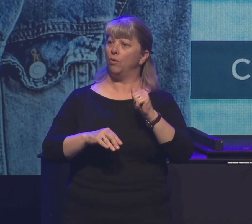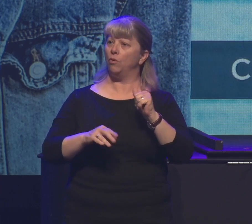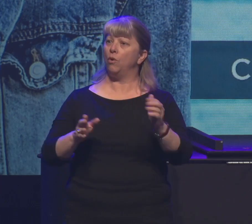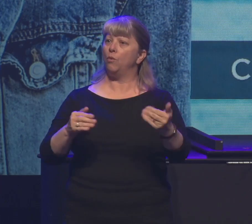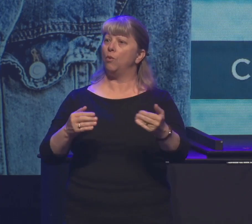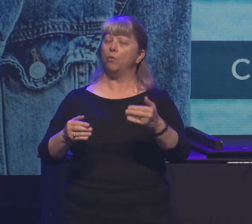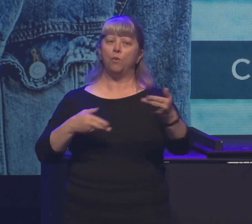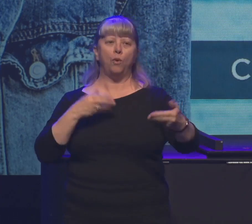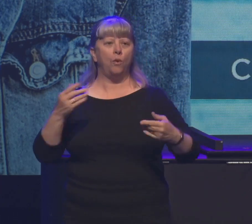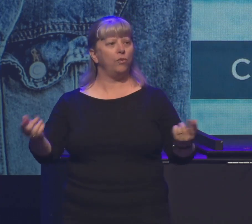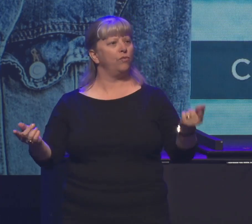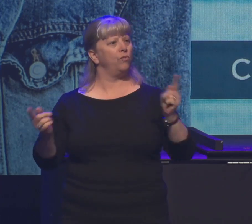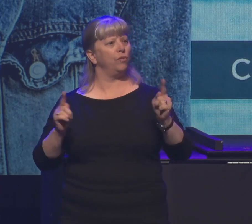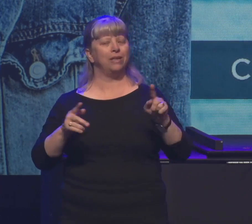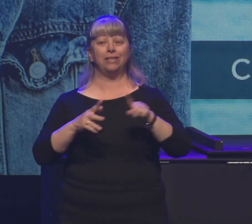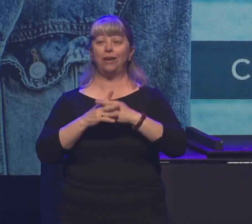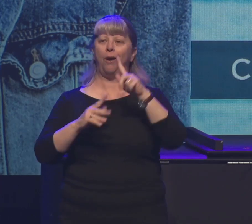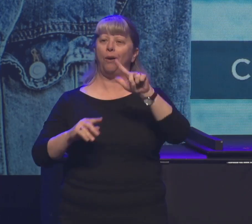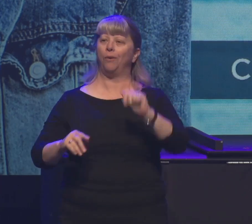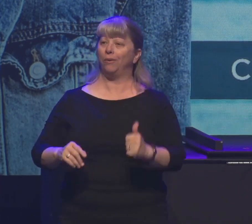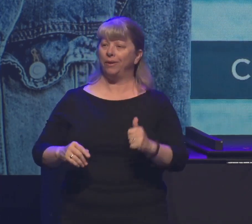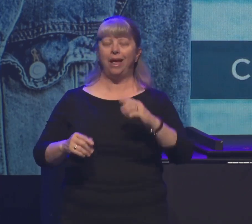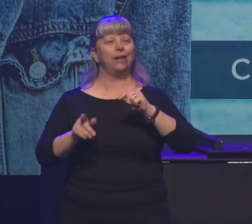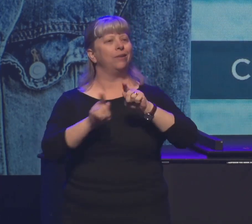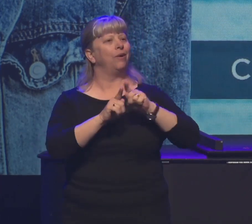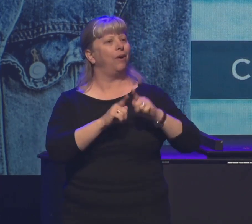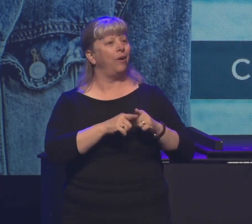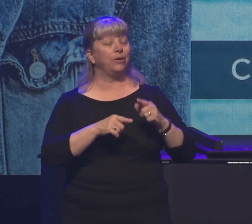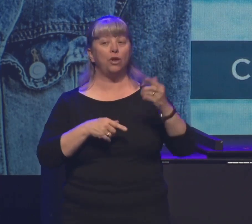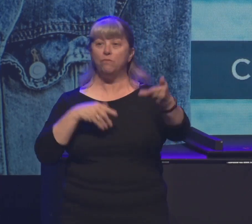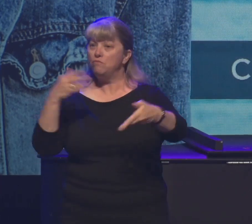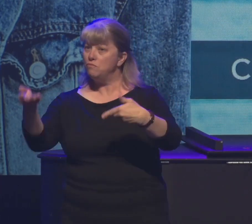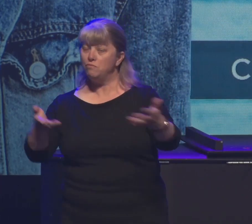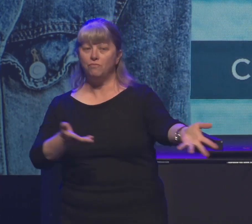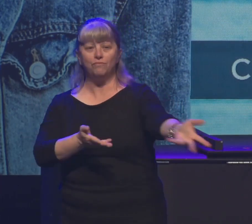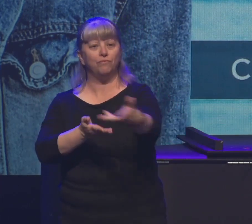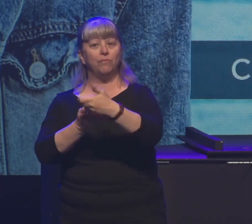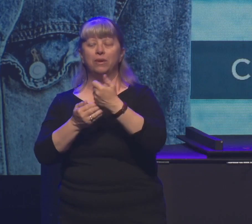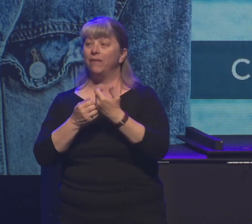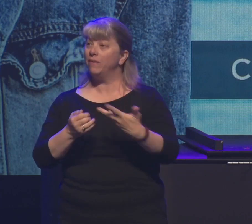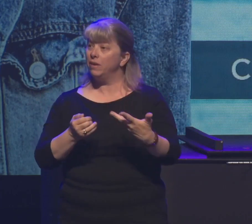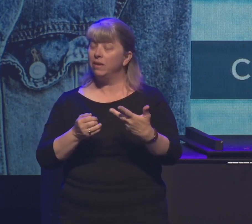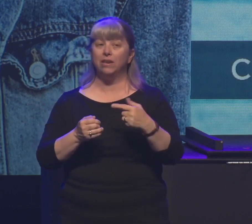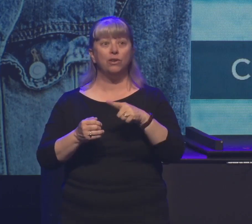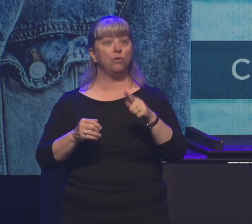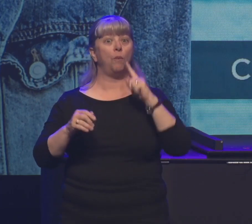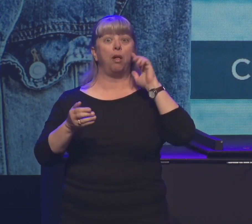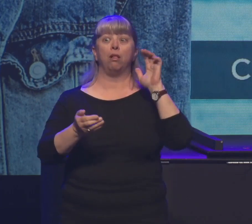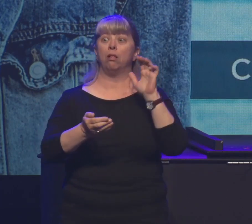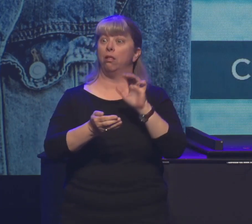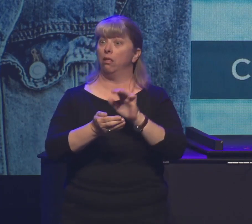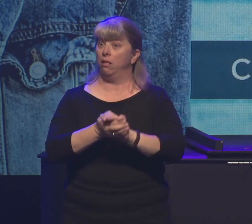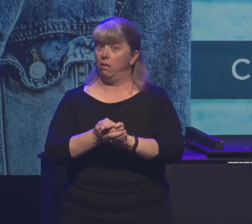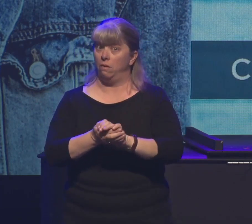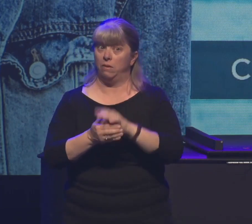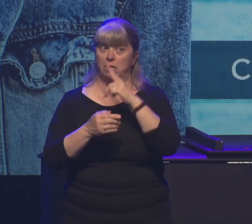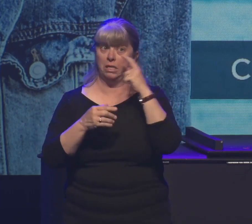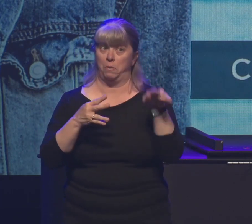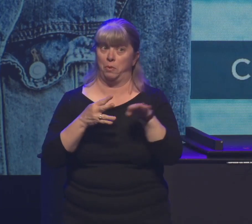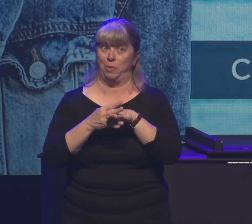forward to start our offering. And as our hosts are coming around, can you believe summer break is